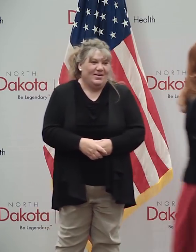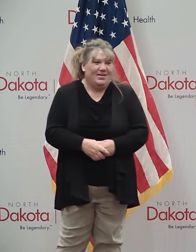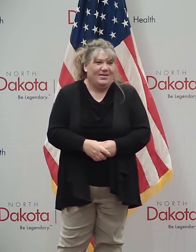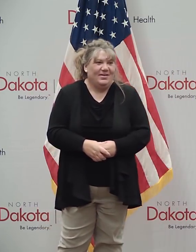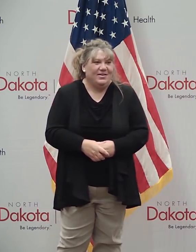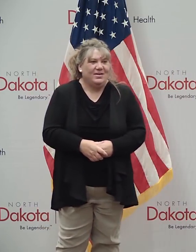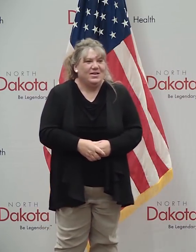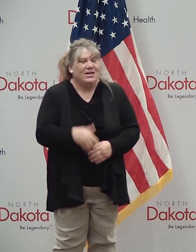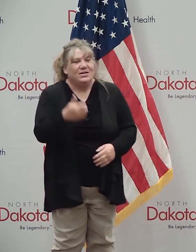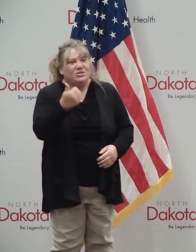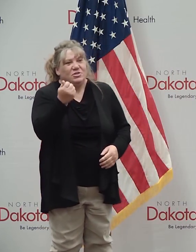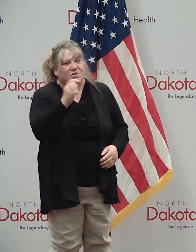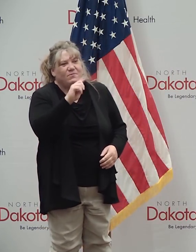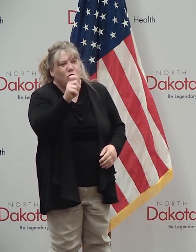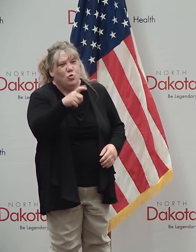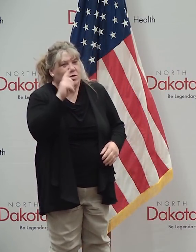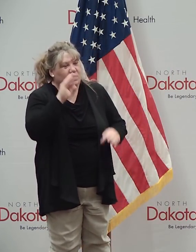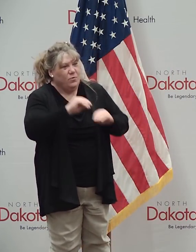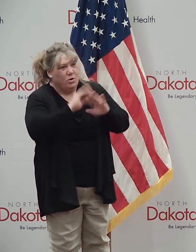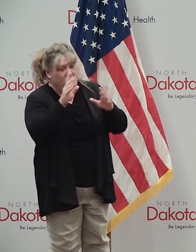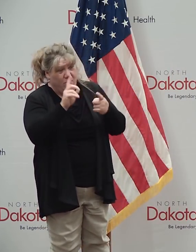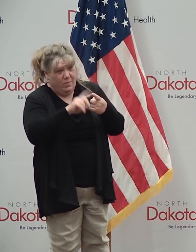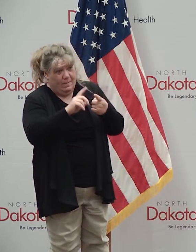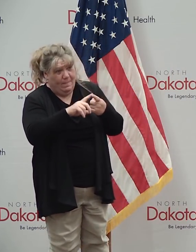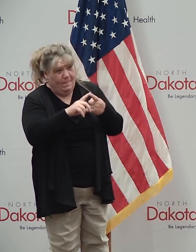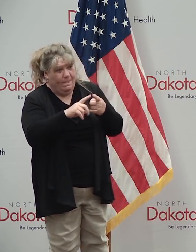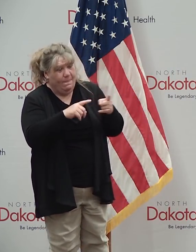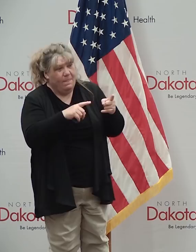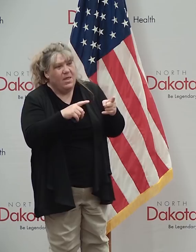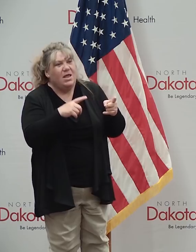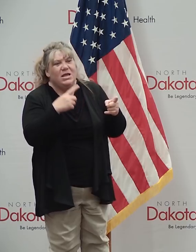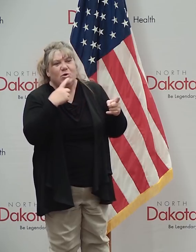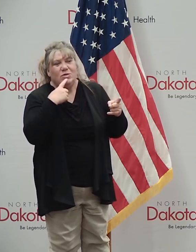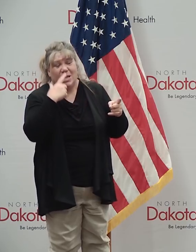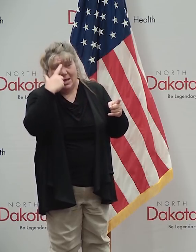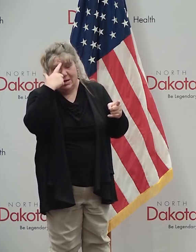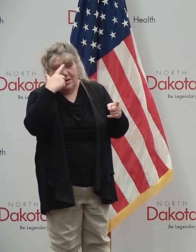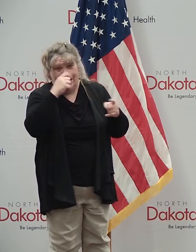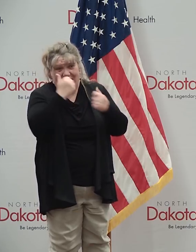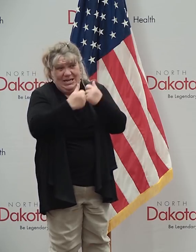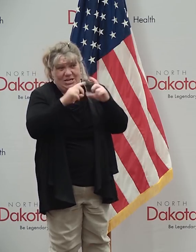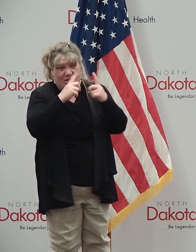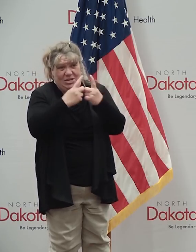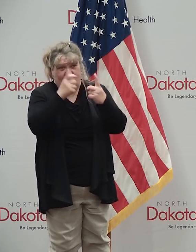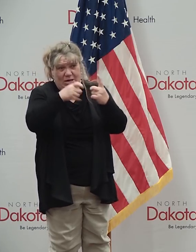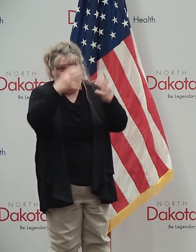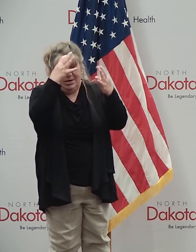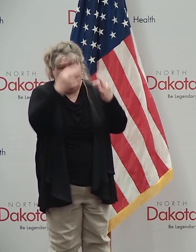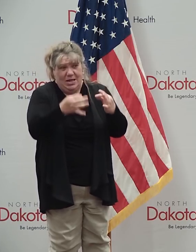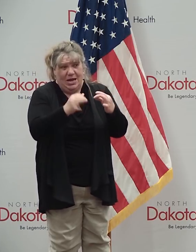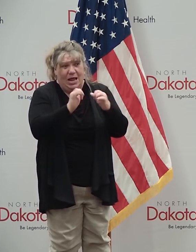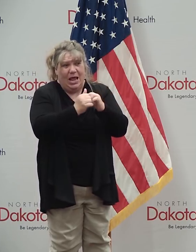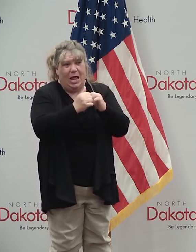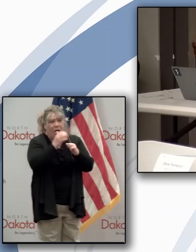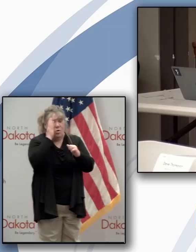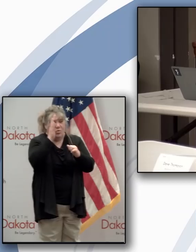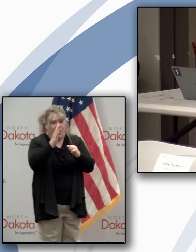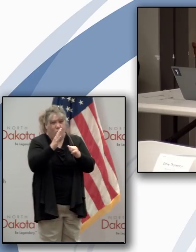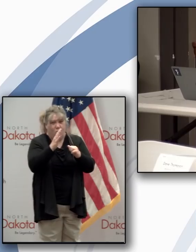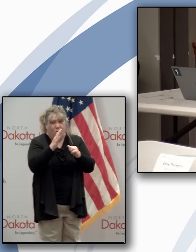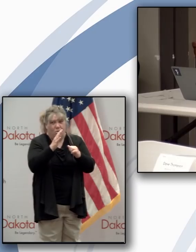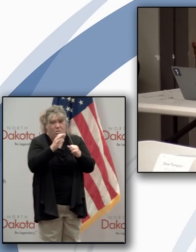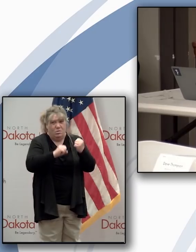A couple of questions for clarification. Number one, you say it's up to the districts to decide how they're going to hold graduation